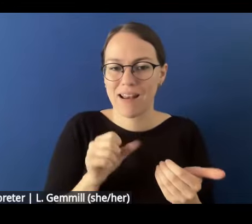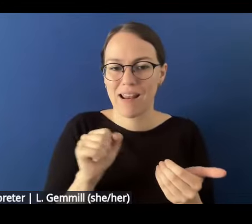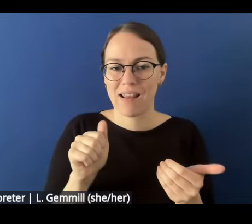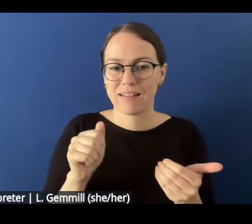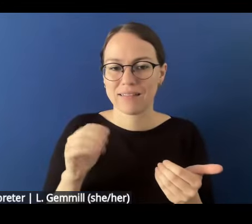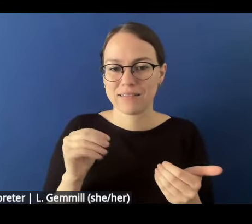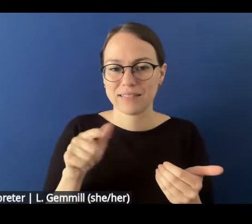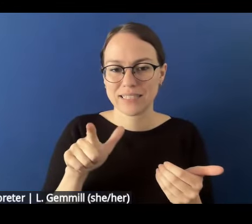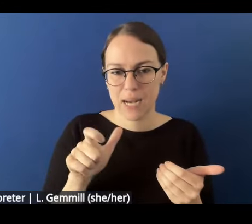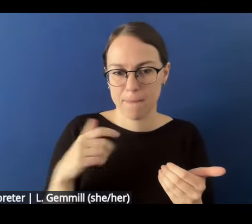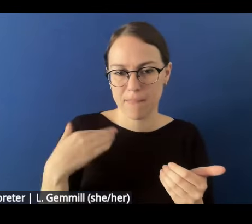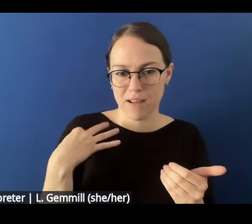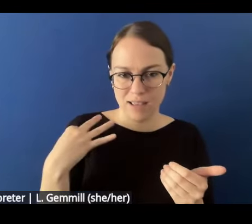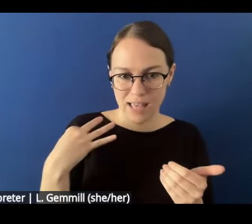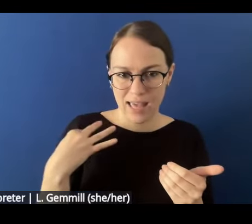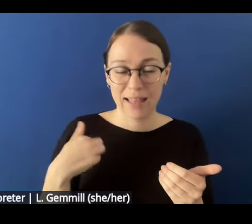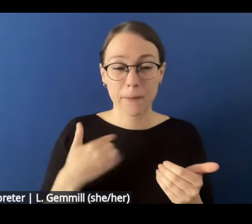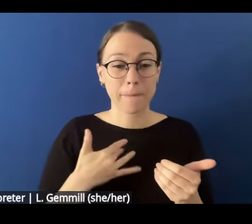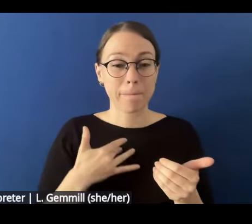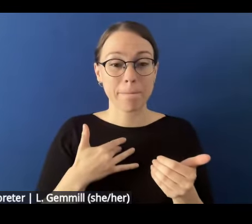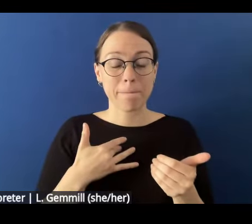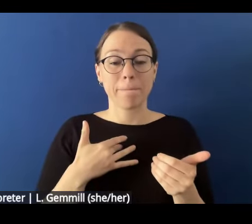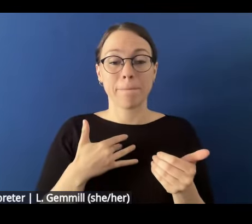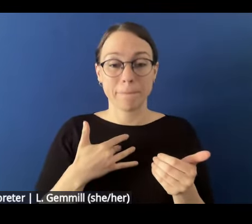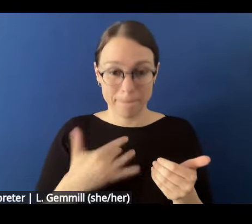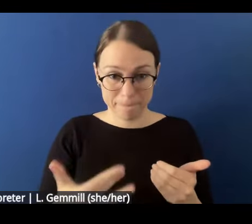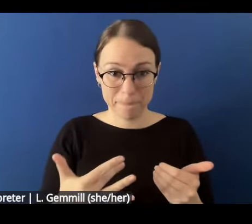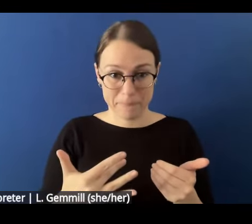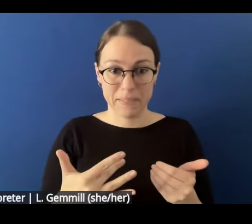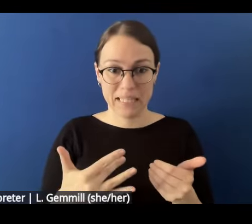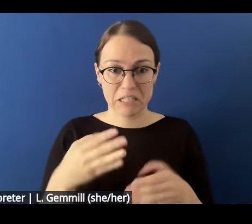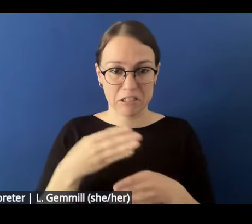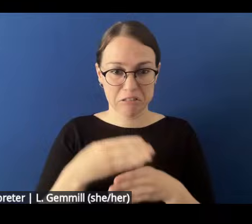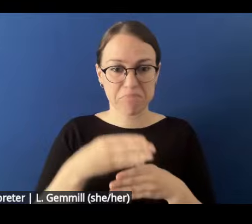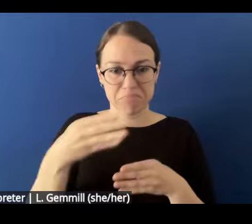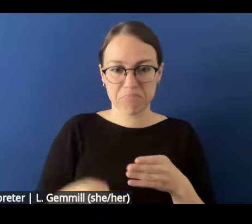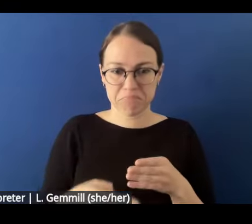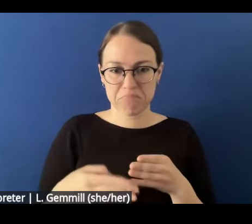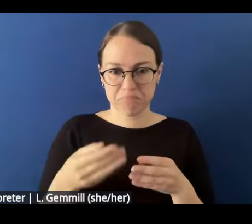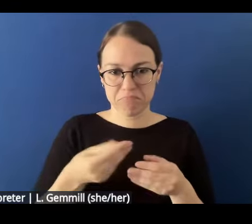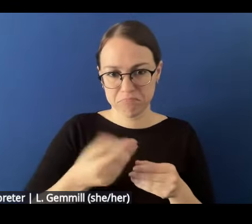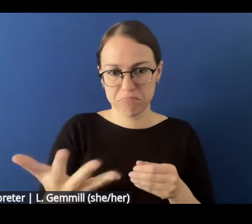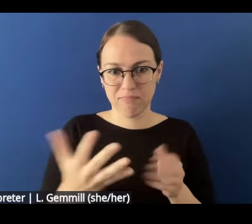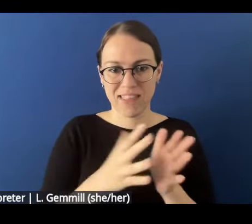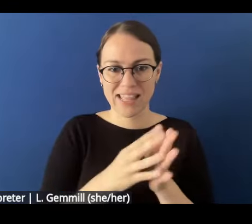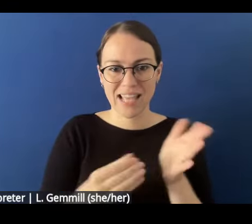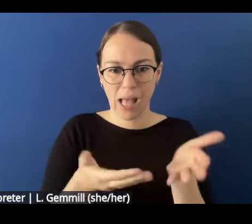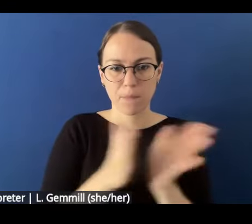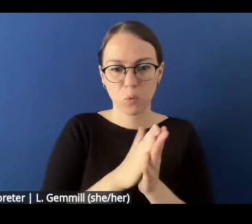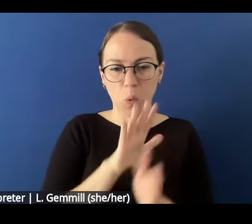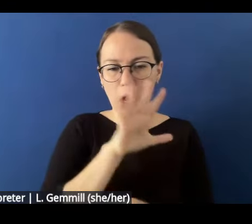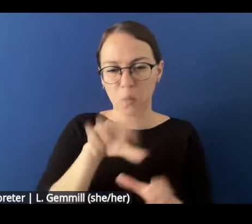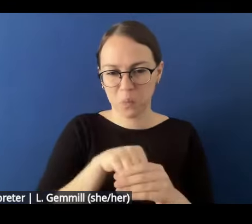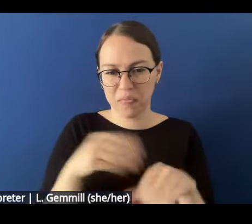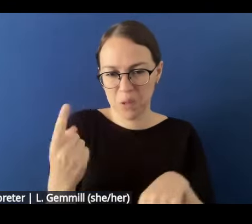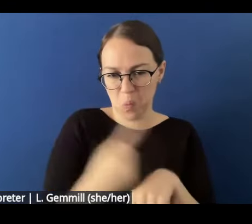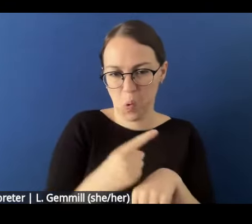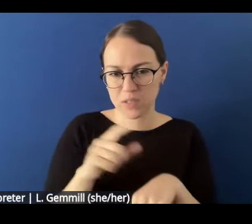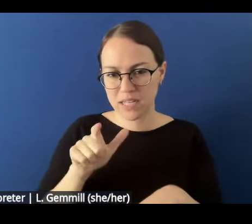candidates, we generally do turn around those copy requests within 24 hours because of that tight turnaround with the 7-day